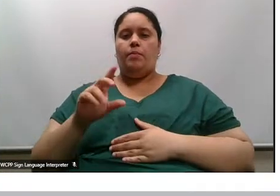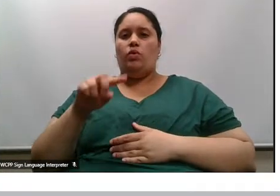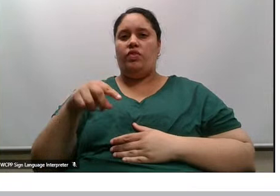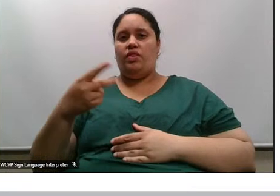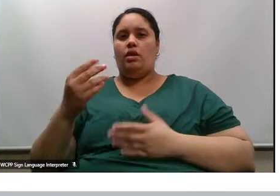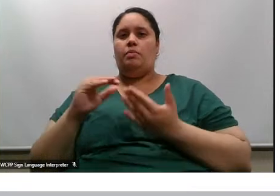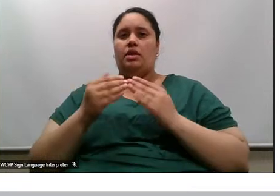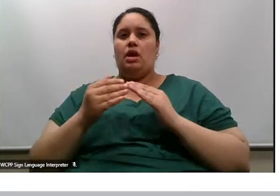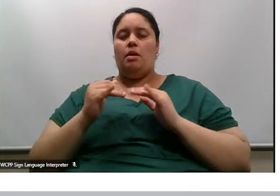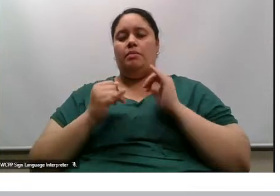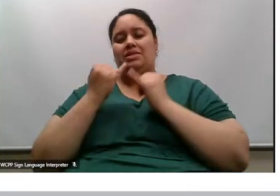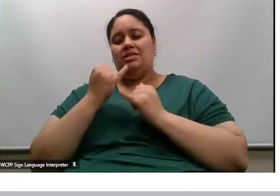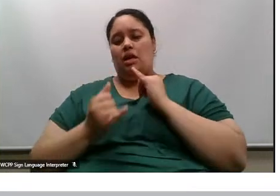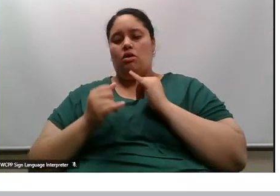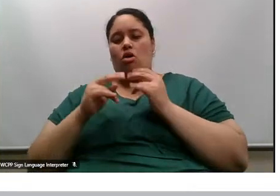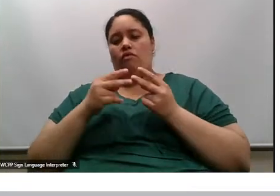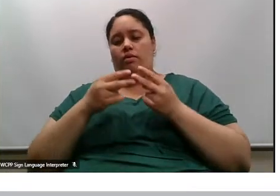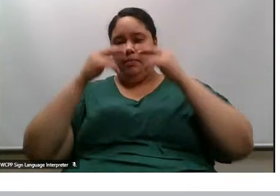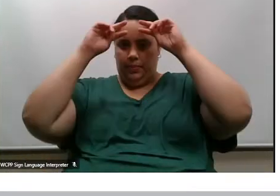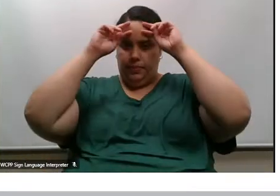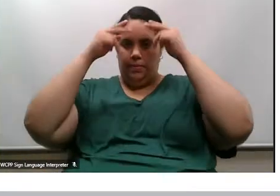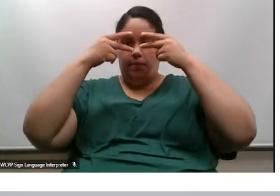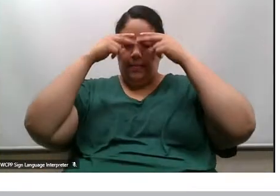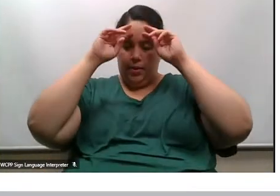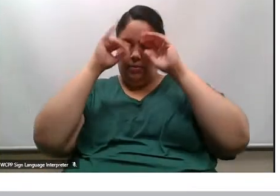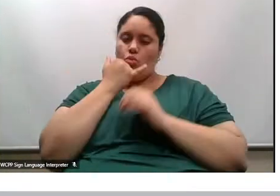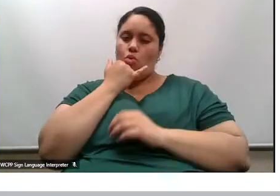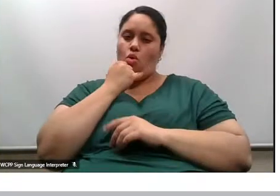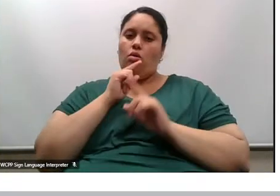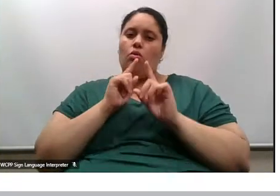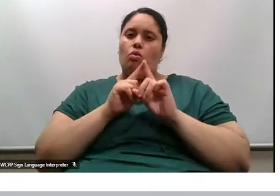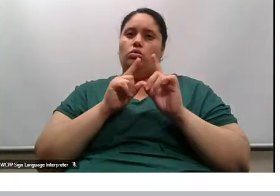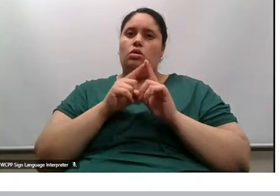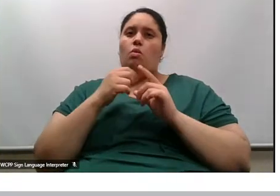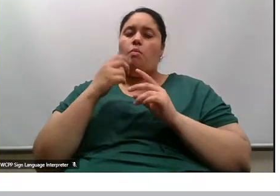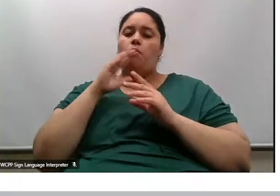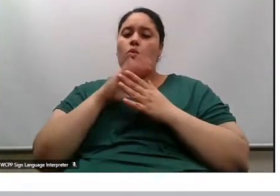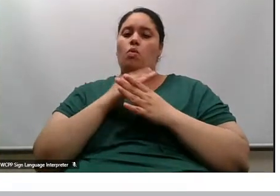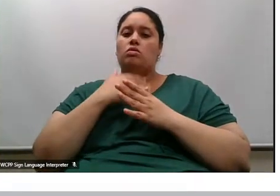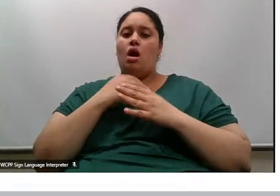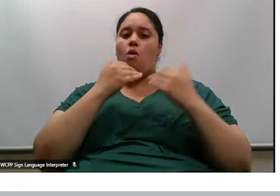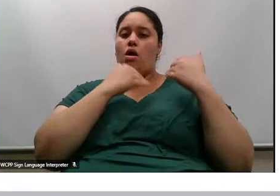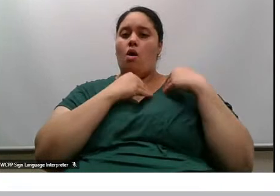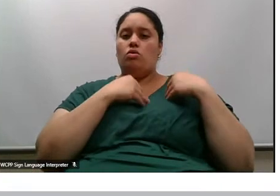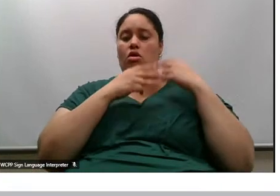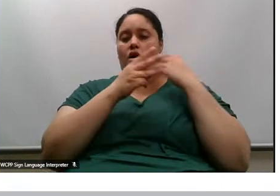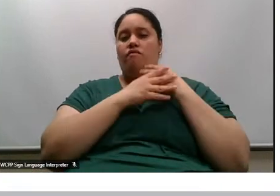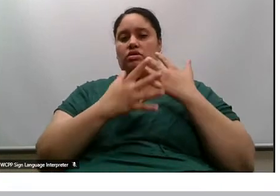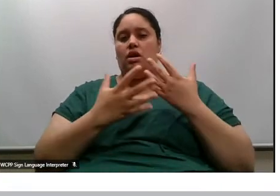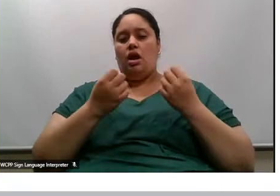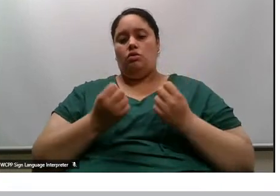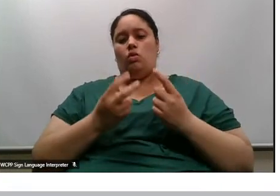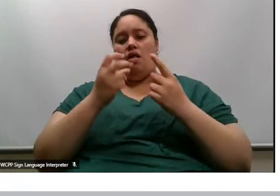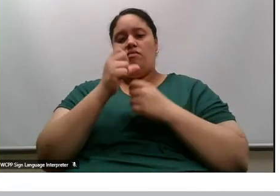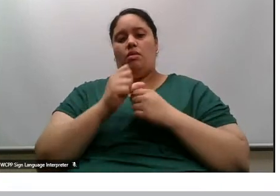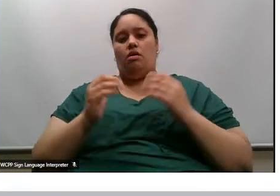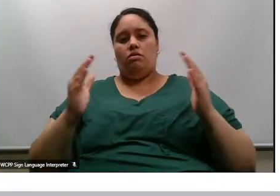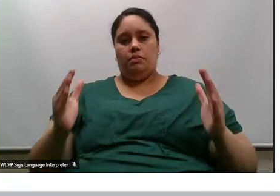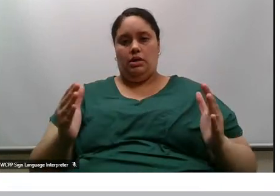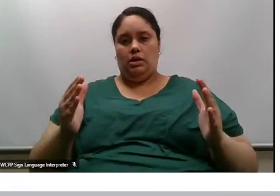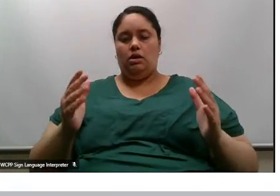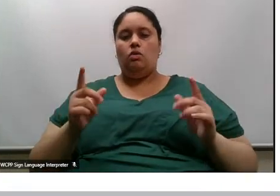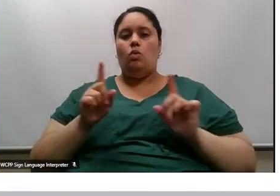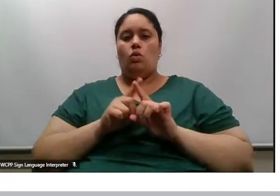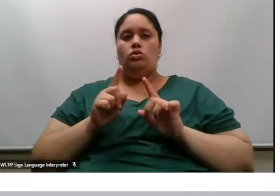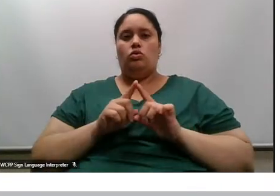an error of interpretation. And also because our accounting officer delegations had the 12-month period there as well